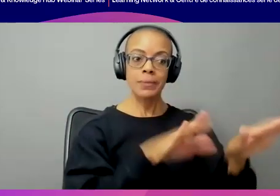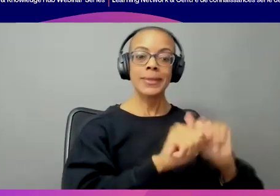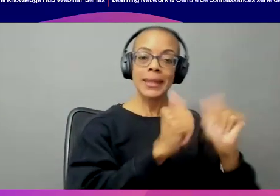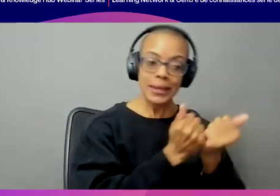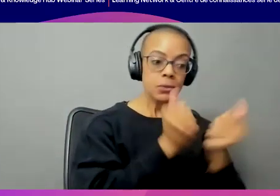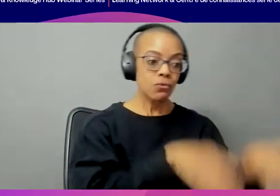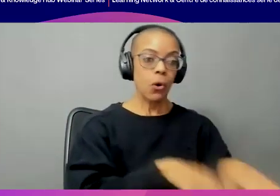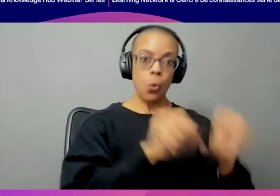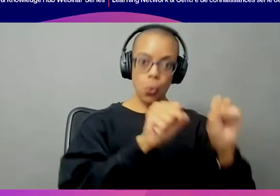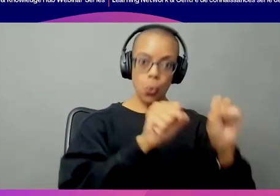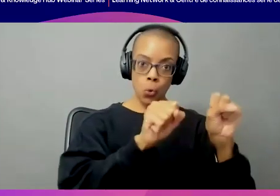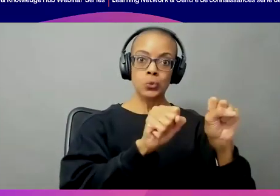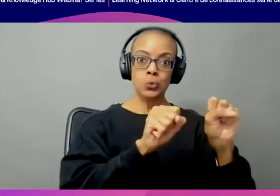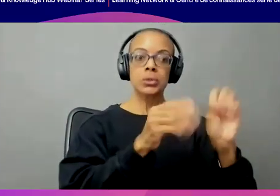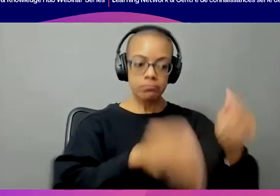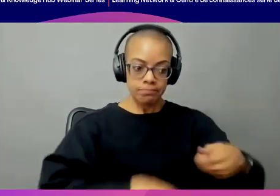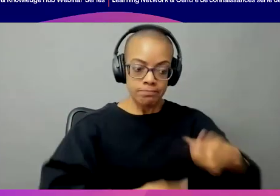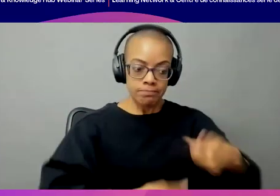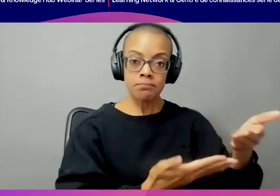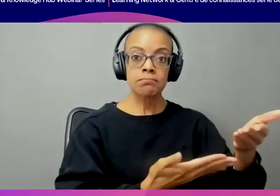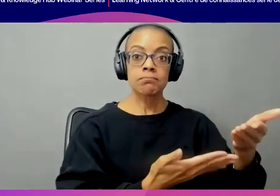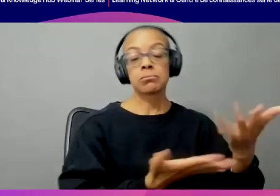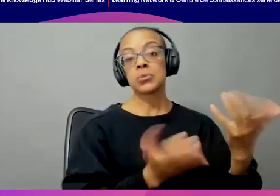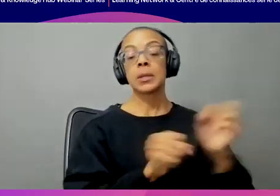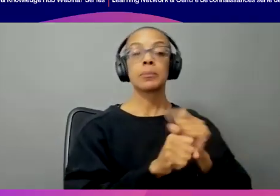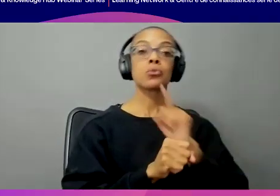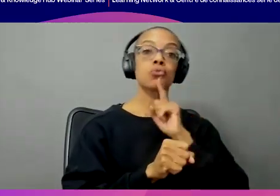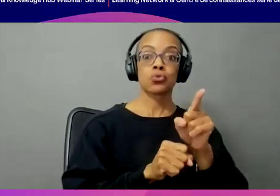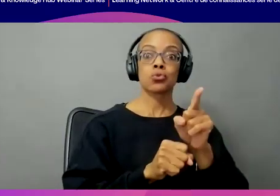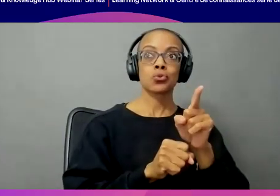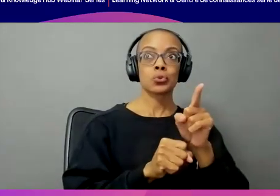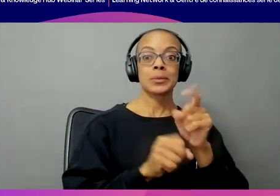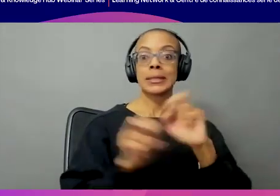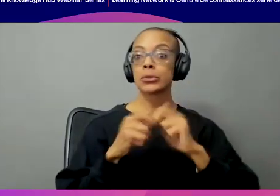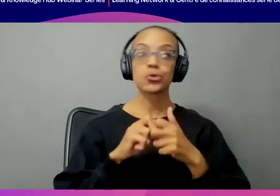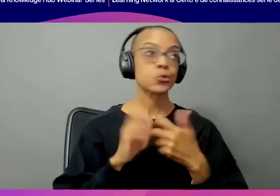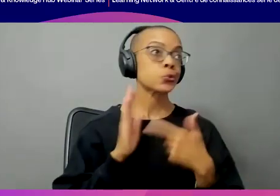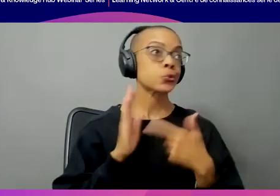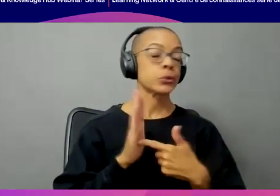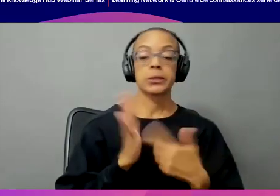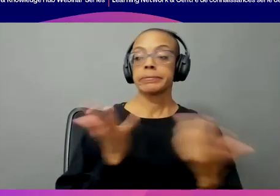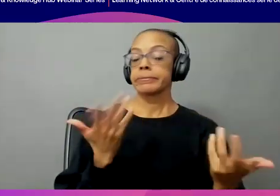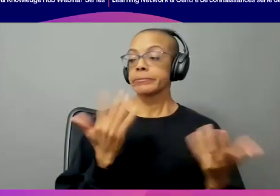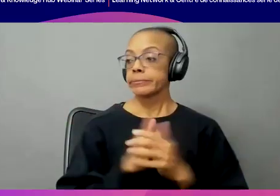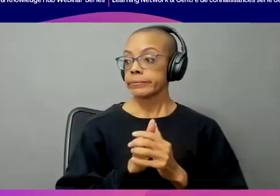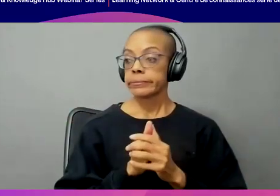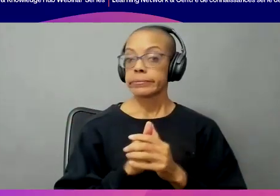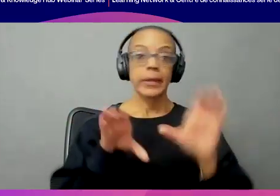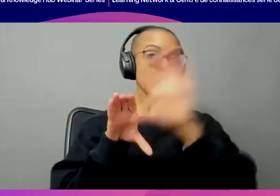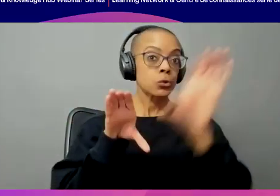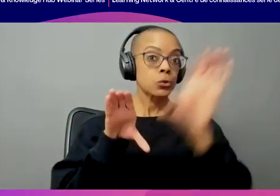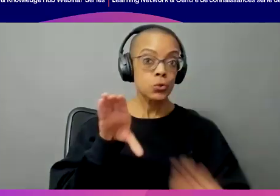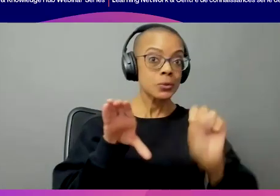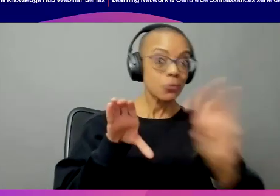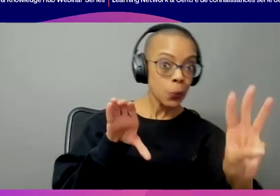with making sure, for example, concrete issues like was their Zoom software